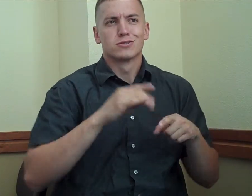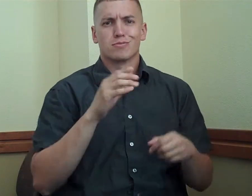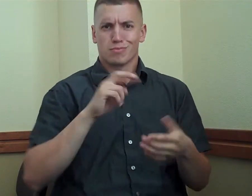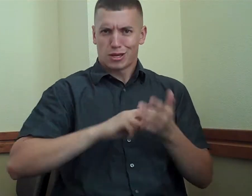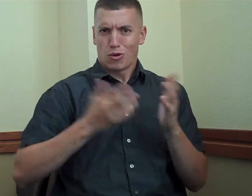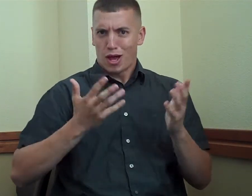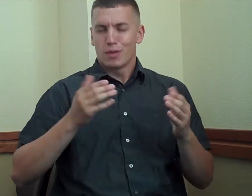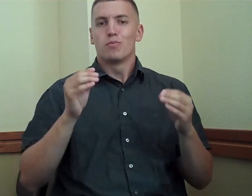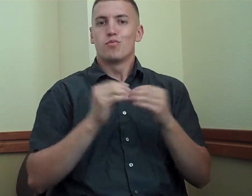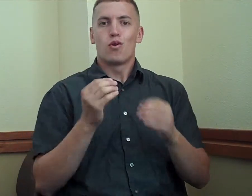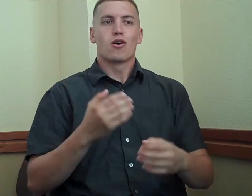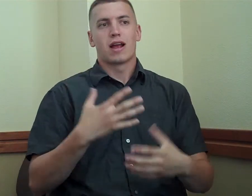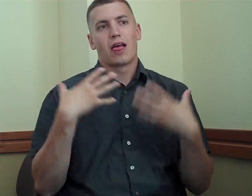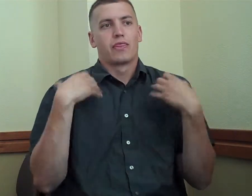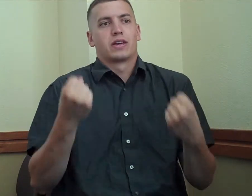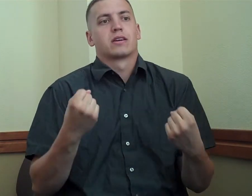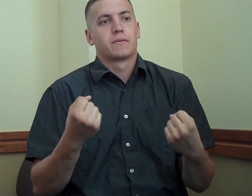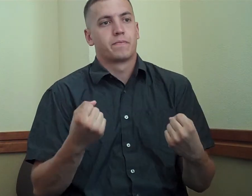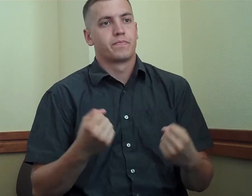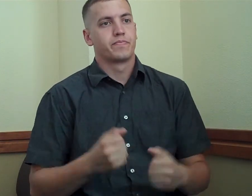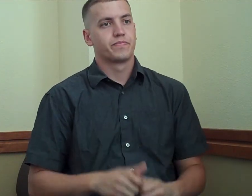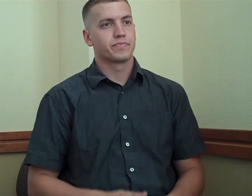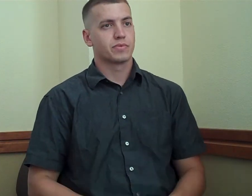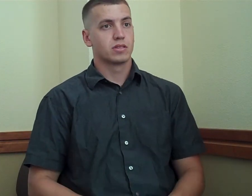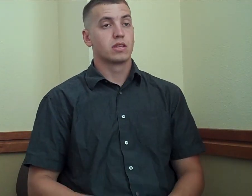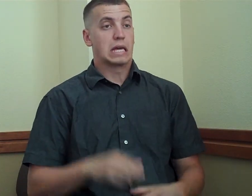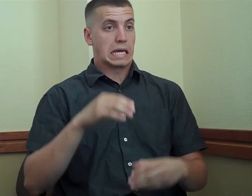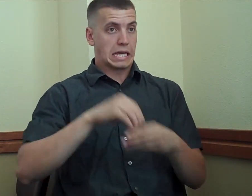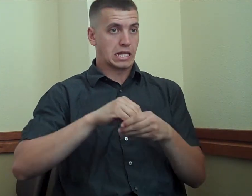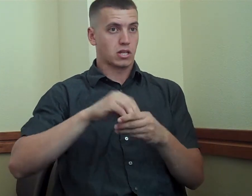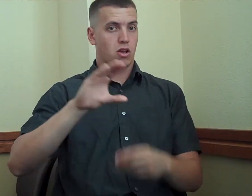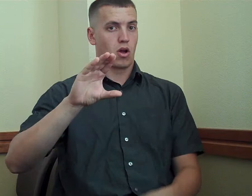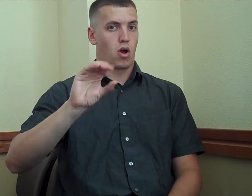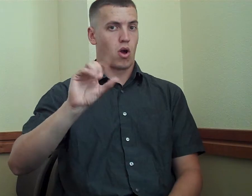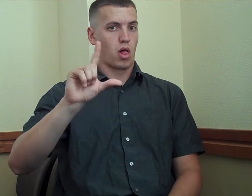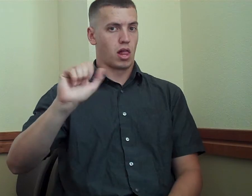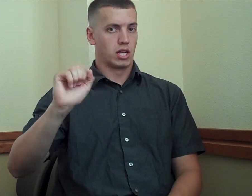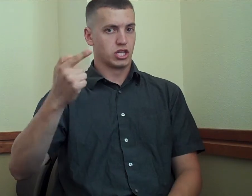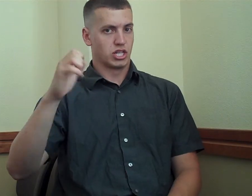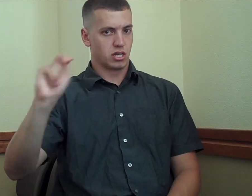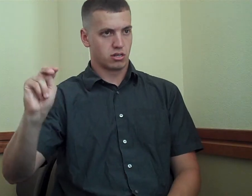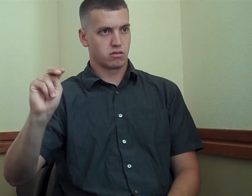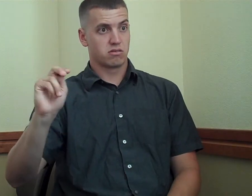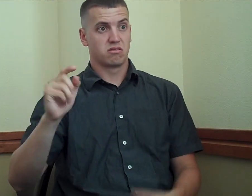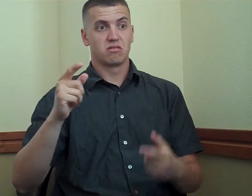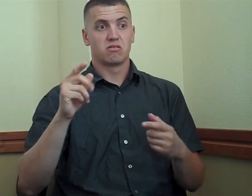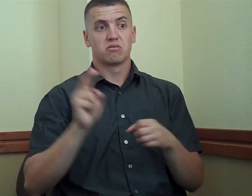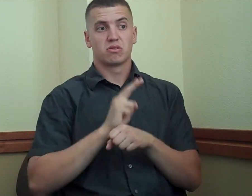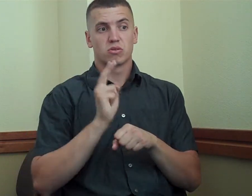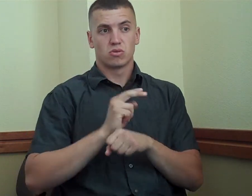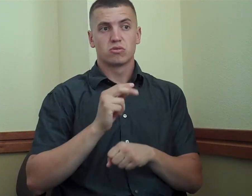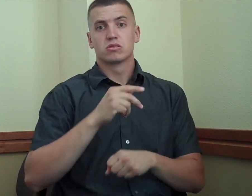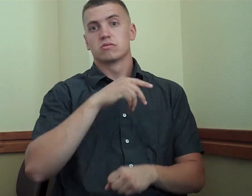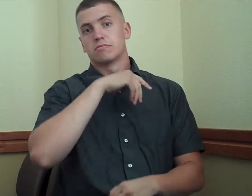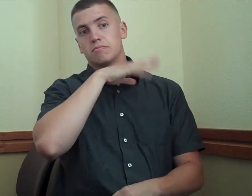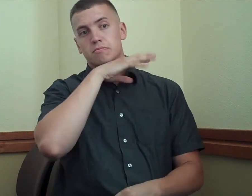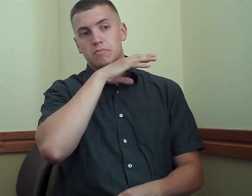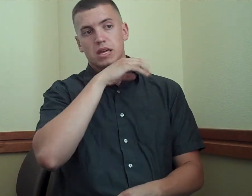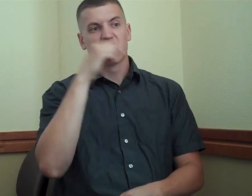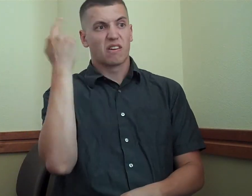Injectable collagen. Since the 70s, collagen from pigs has been used for injecting into wrinkles. And the reason for this is that pigs are actually quite close to human beings,